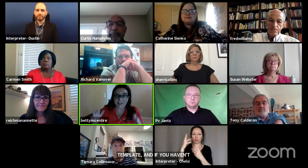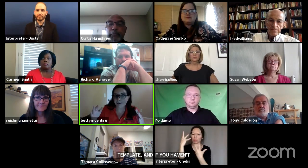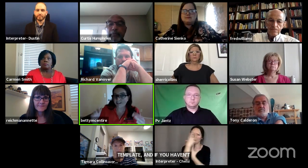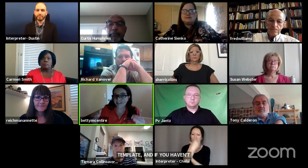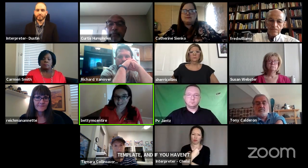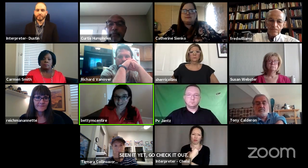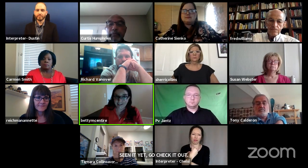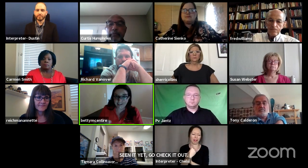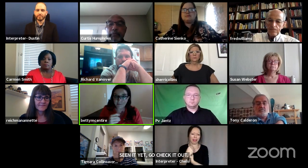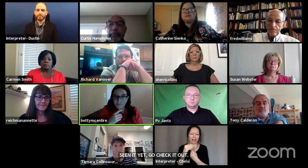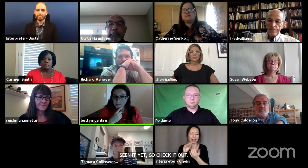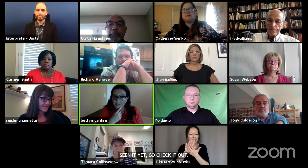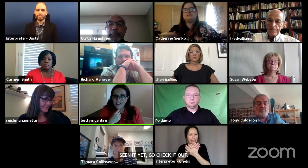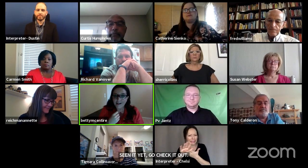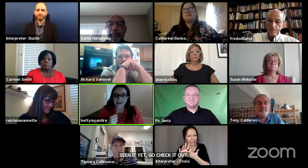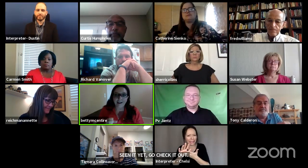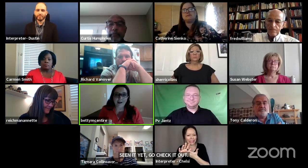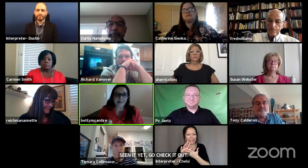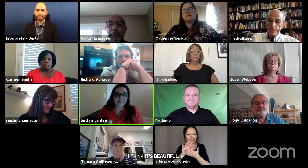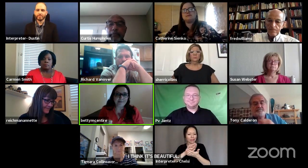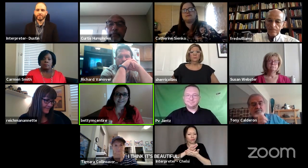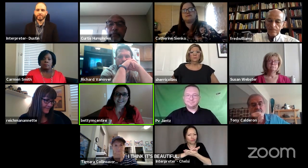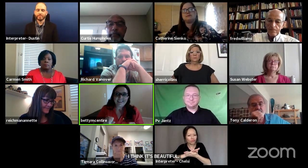pretty. I think it's clean.